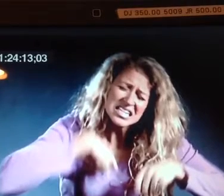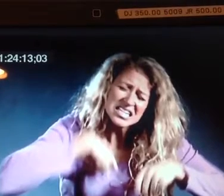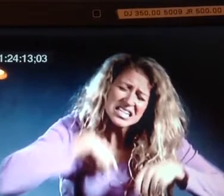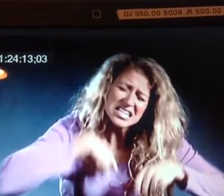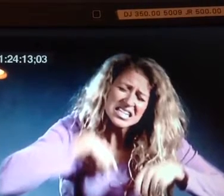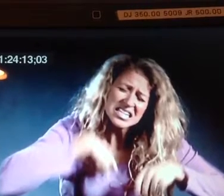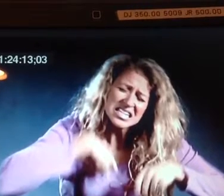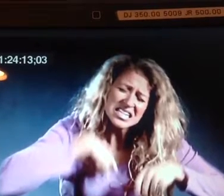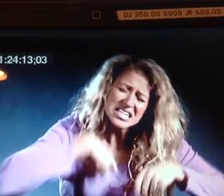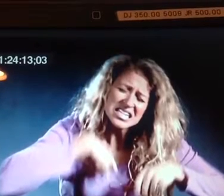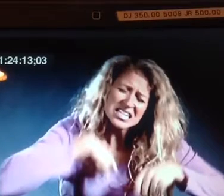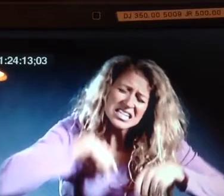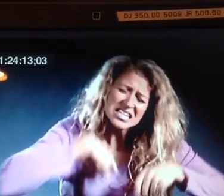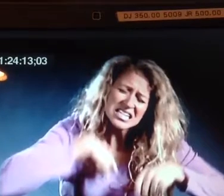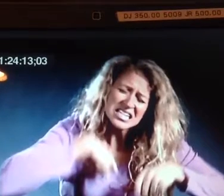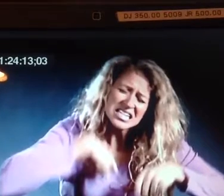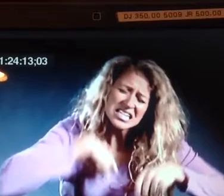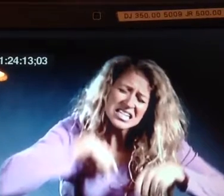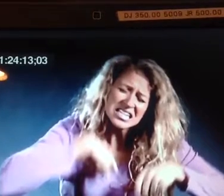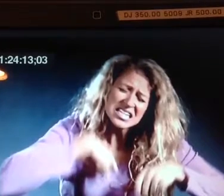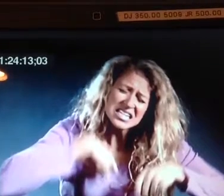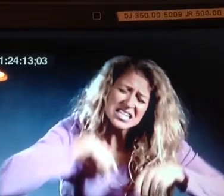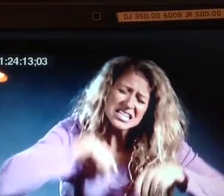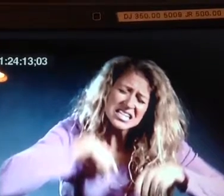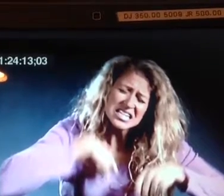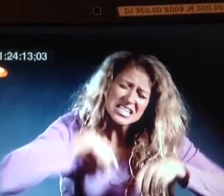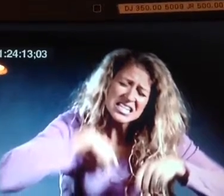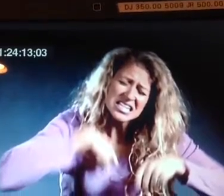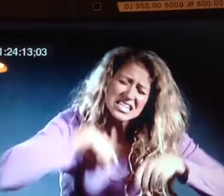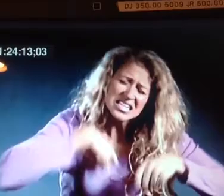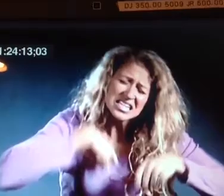get a machine, and the machine helps you get that grass off and the soil out.